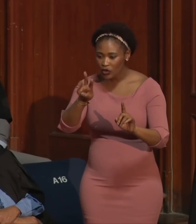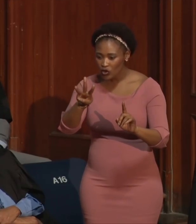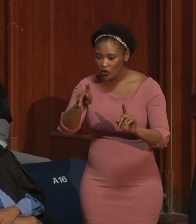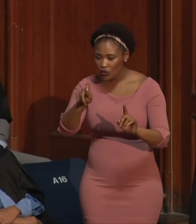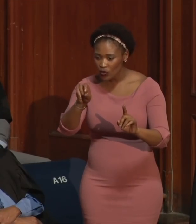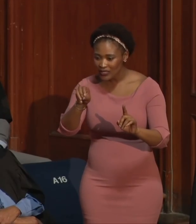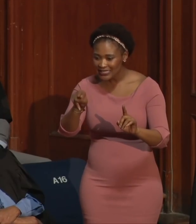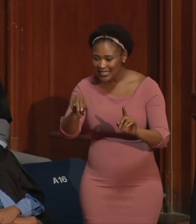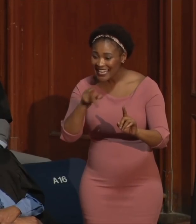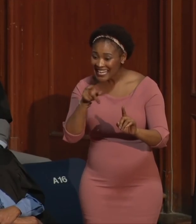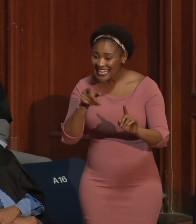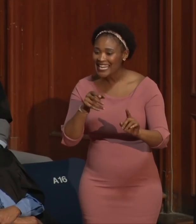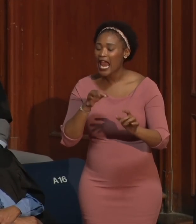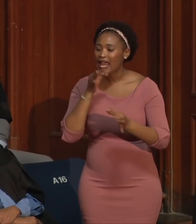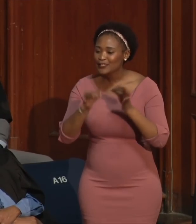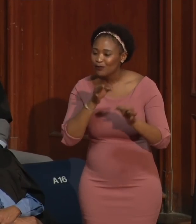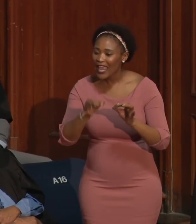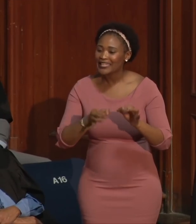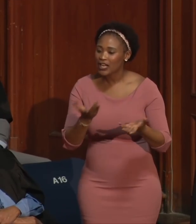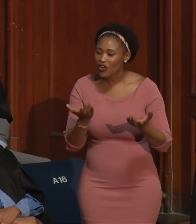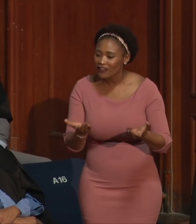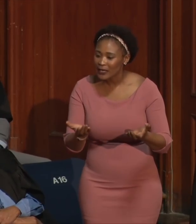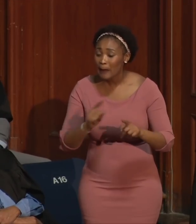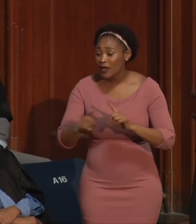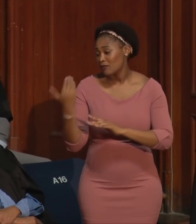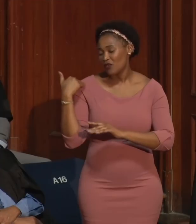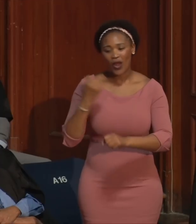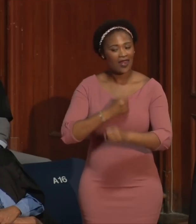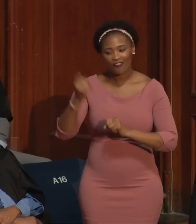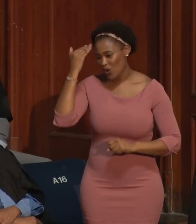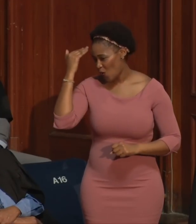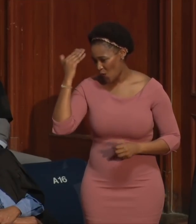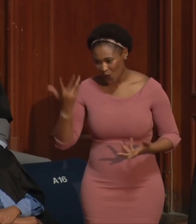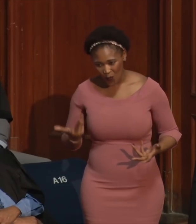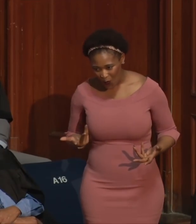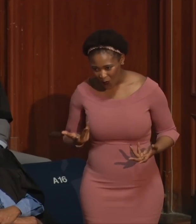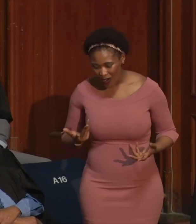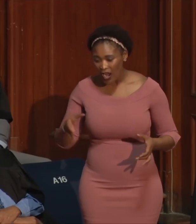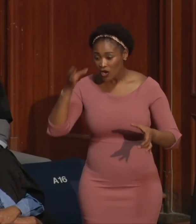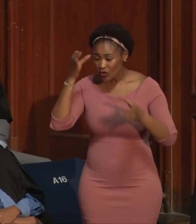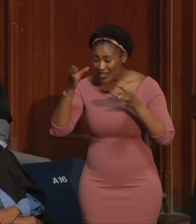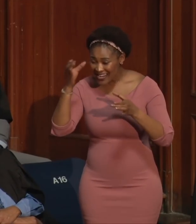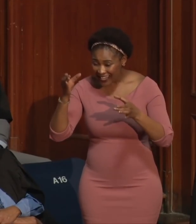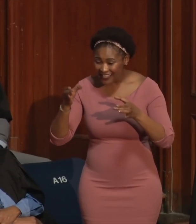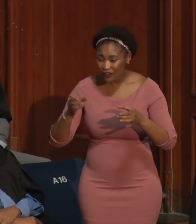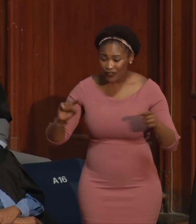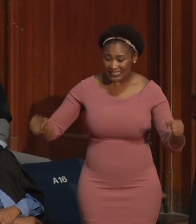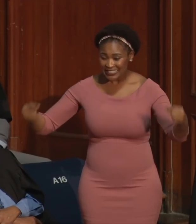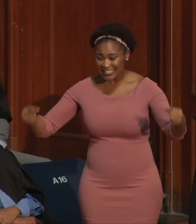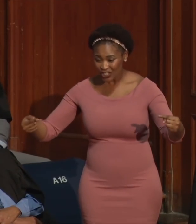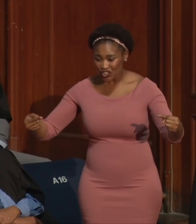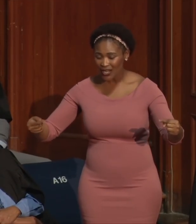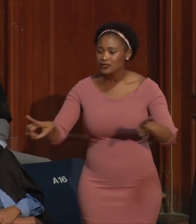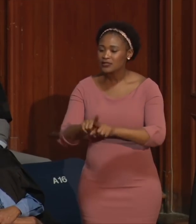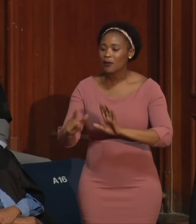about it, even though it was all around us. Creative tension is indeed a law of life. And there